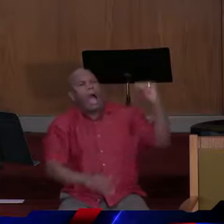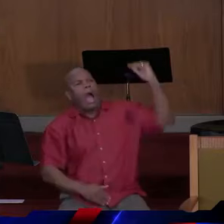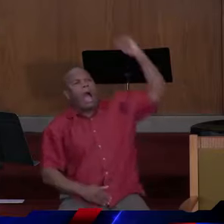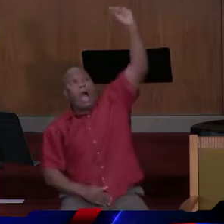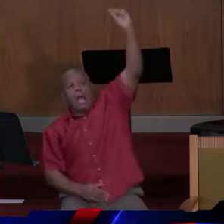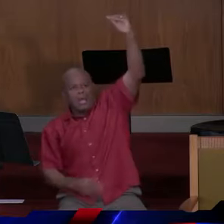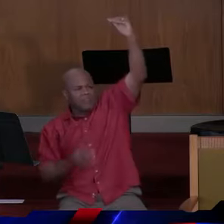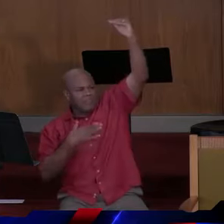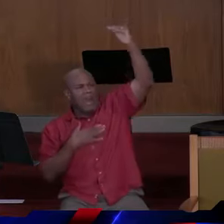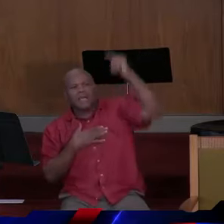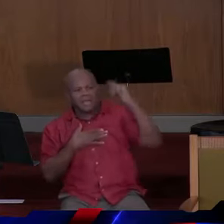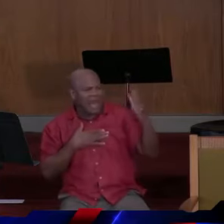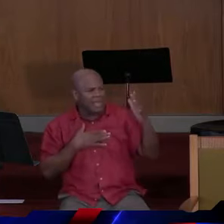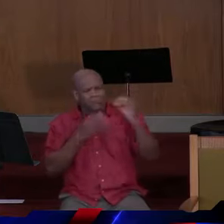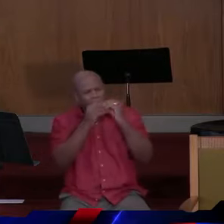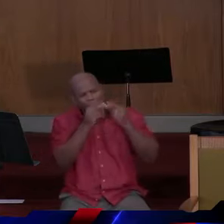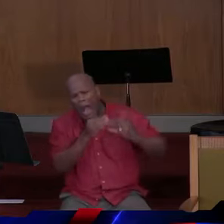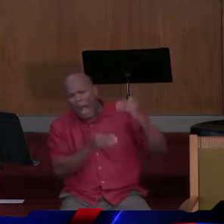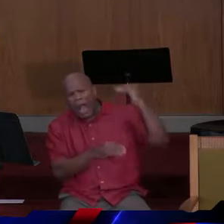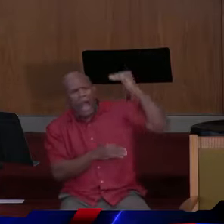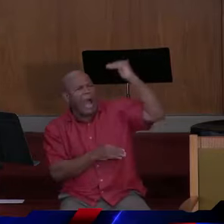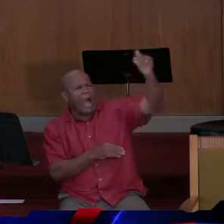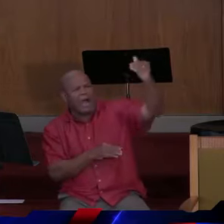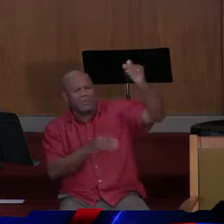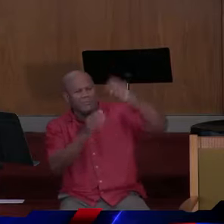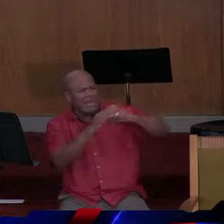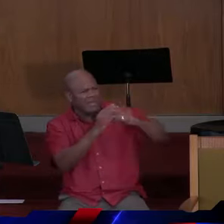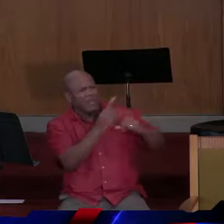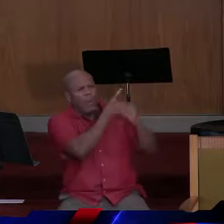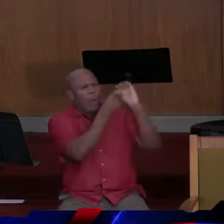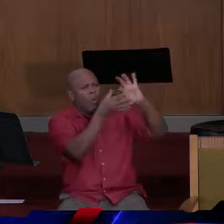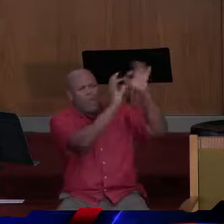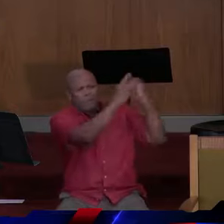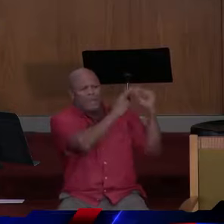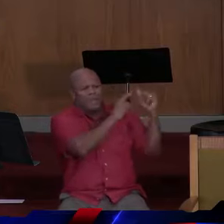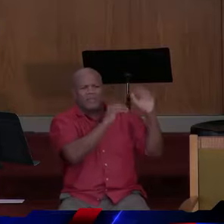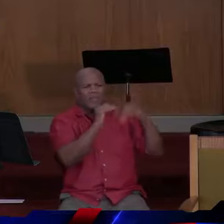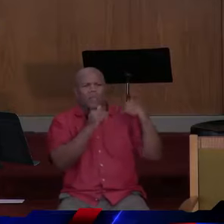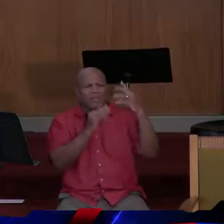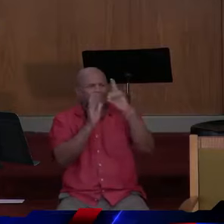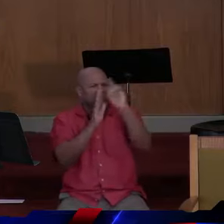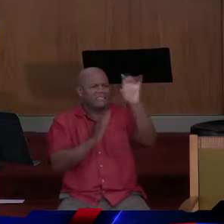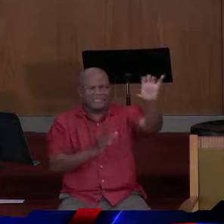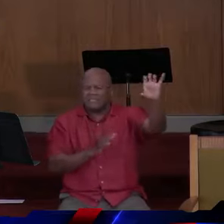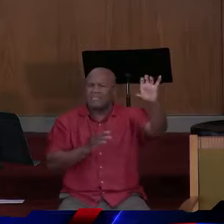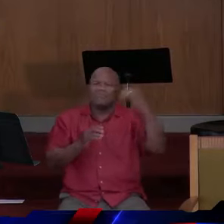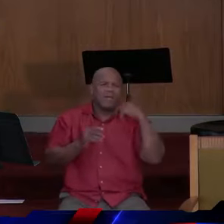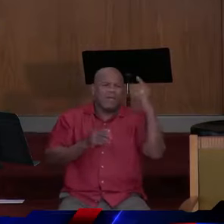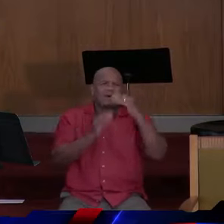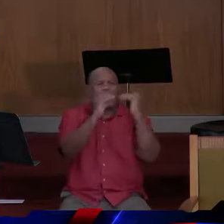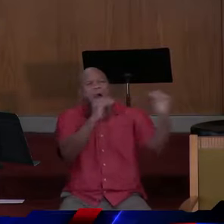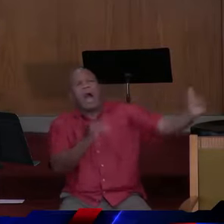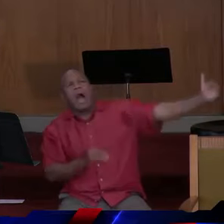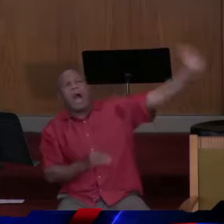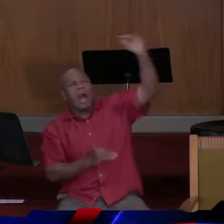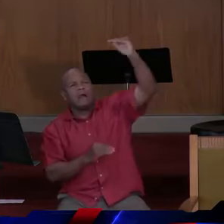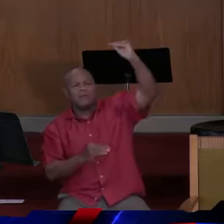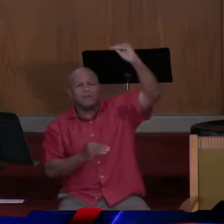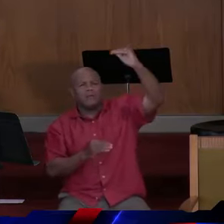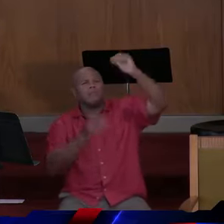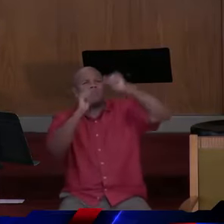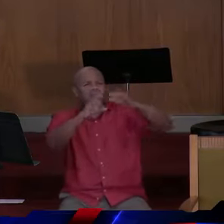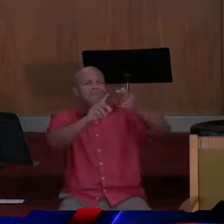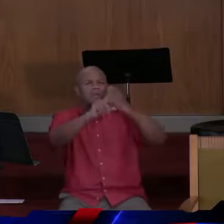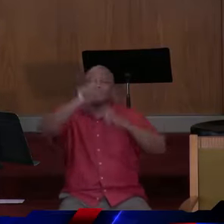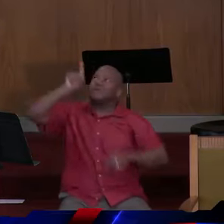than 1600 Pennsylvania Avenue. My God is higher. And my blessings come from him.